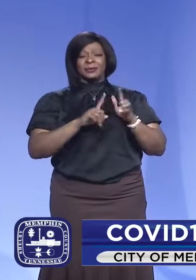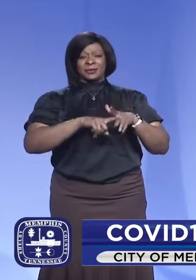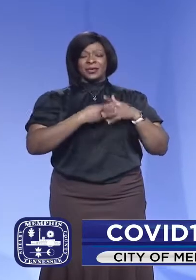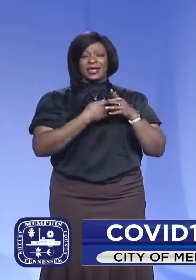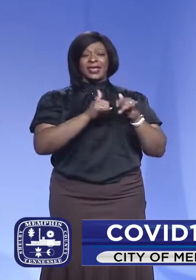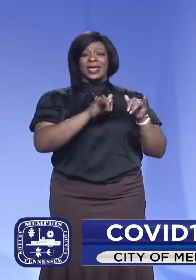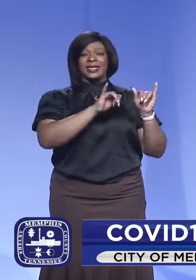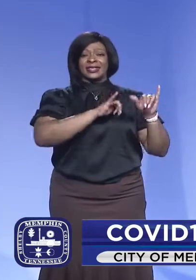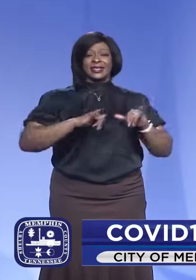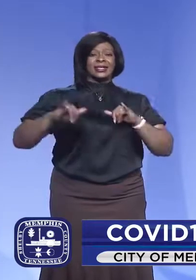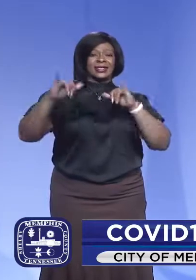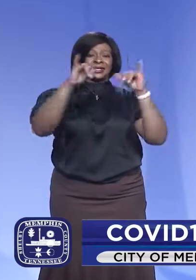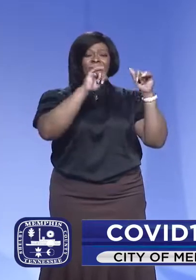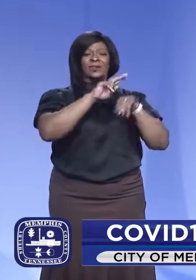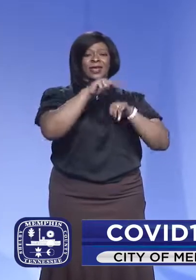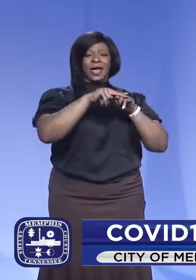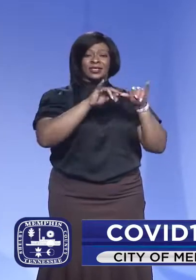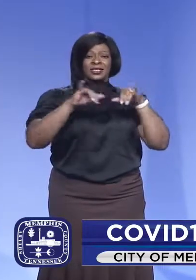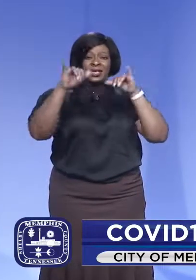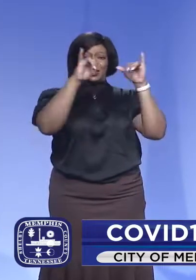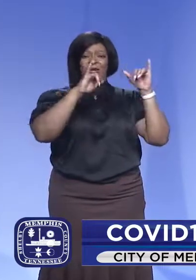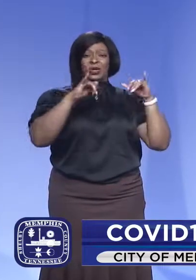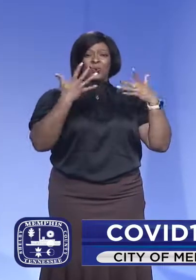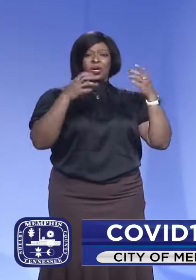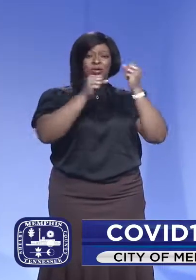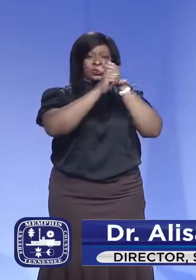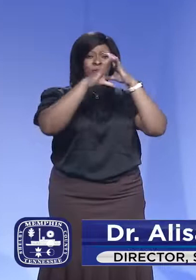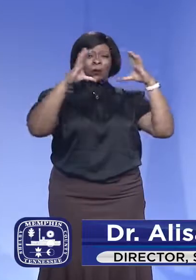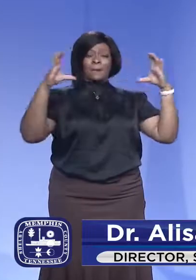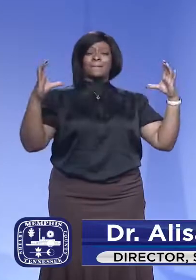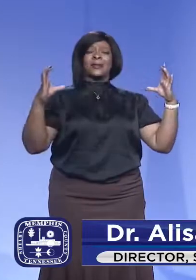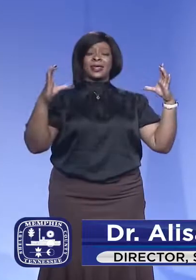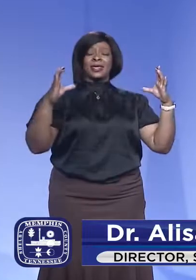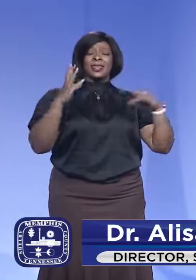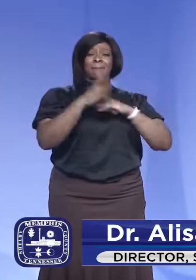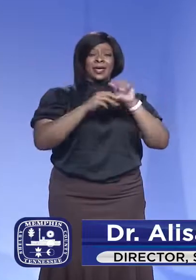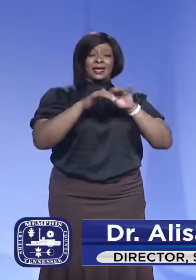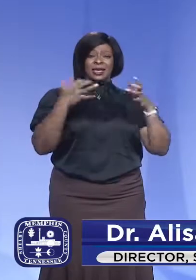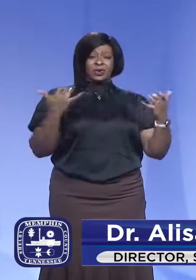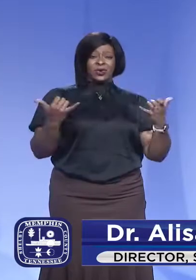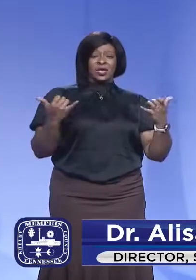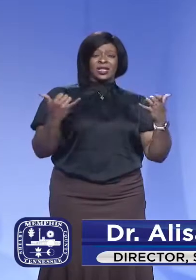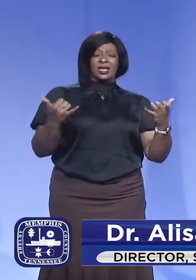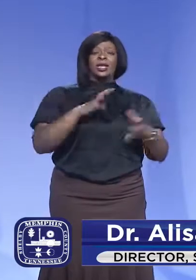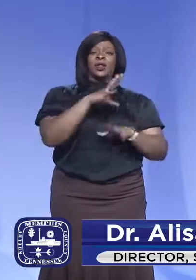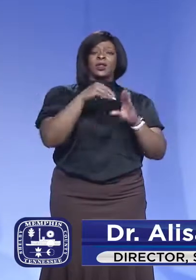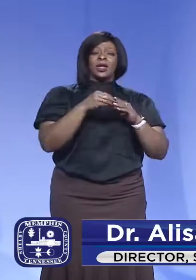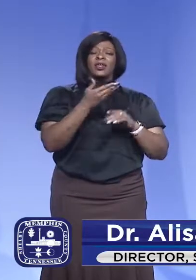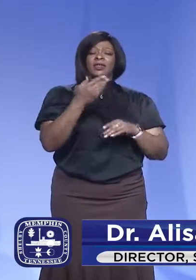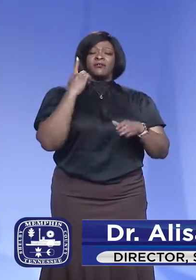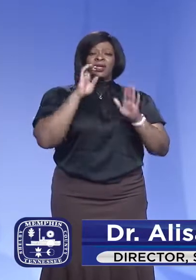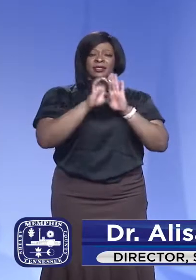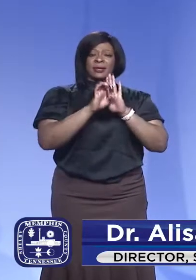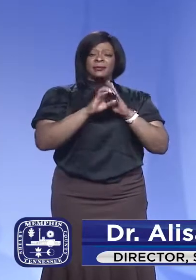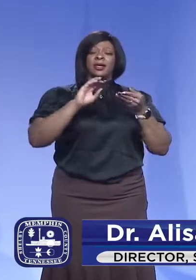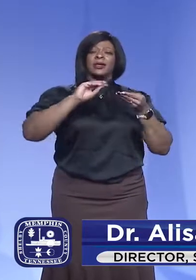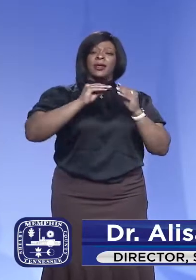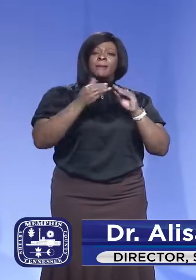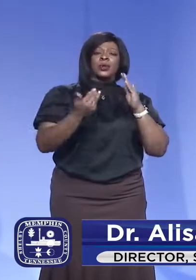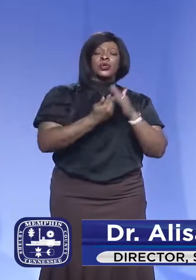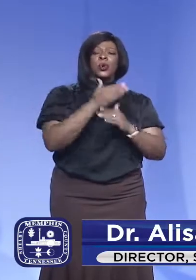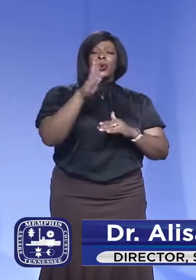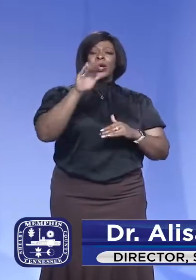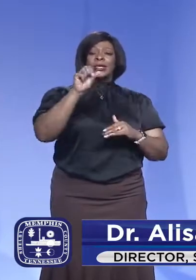with national standards. What's the scope of the pandemic at the current time? And that includes things like the number of new cases